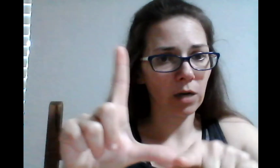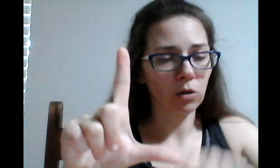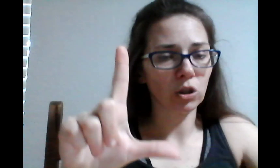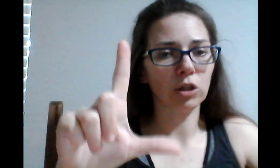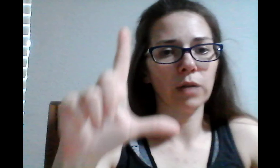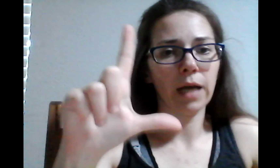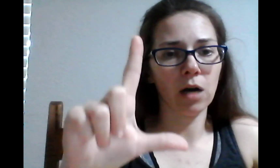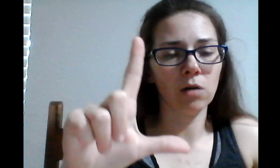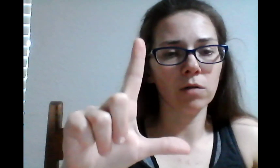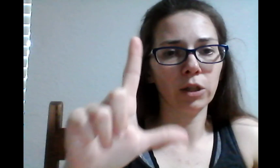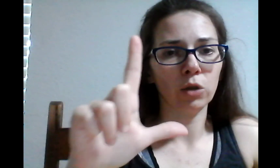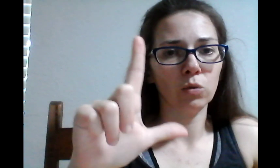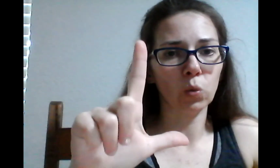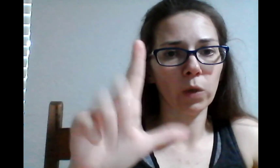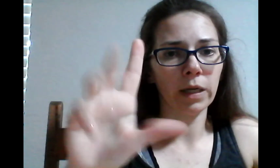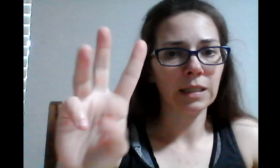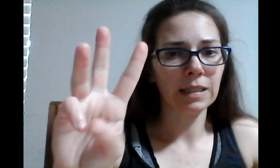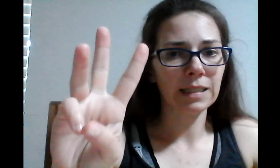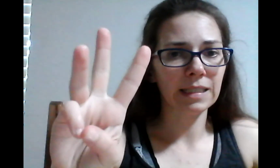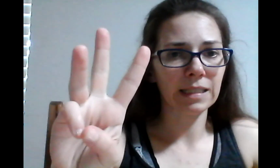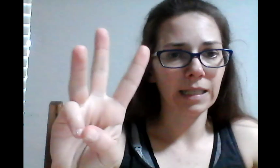You can do the L and do 26,